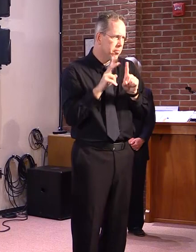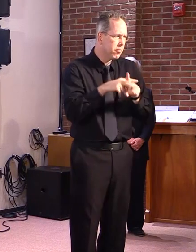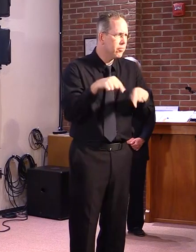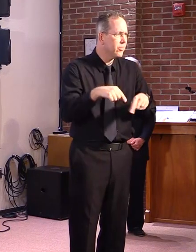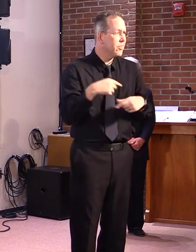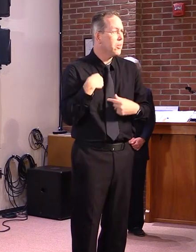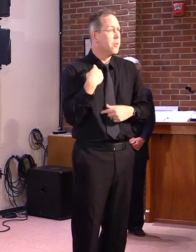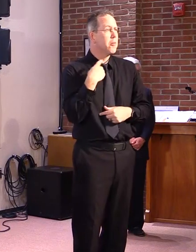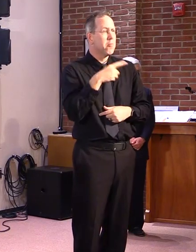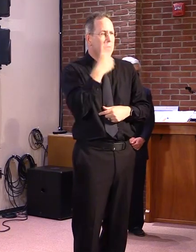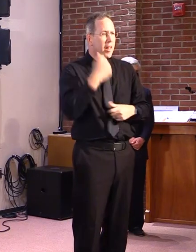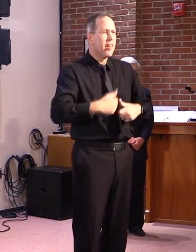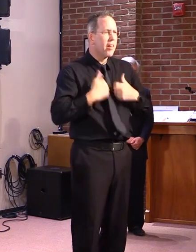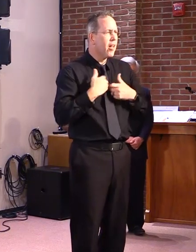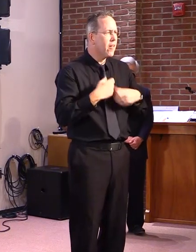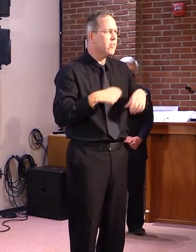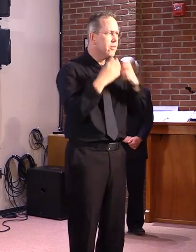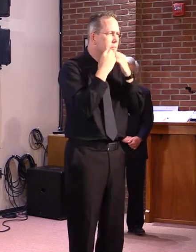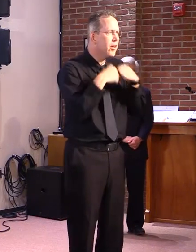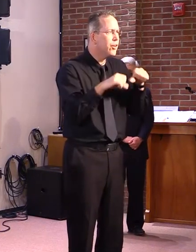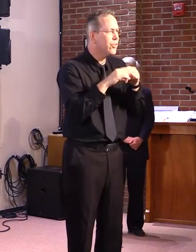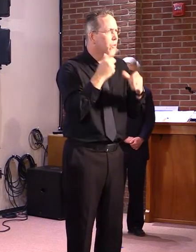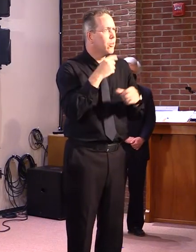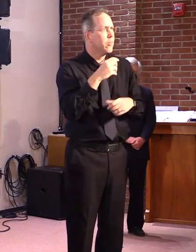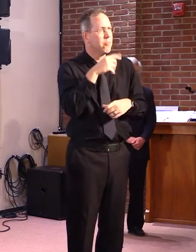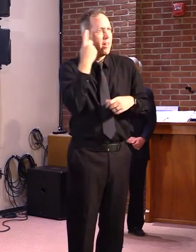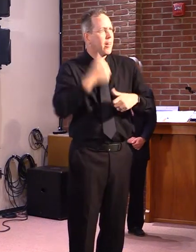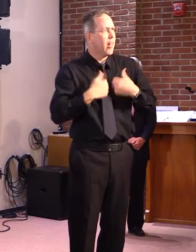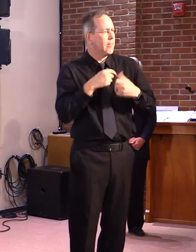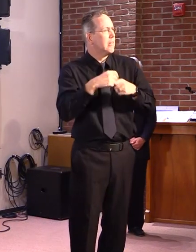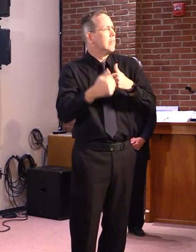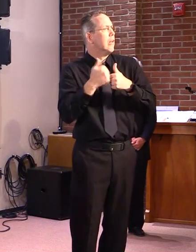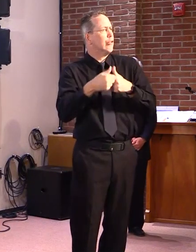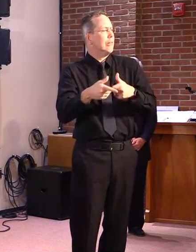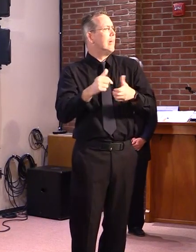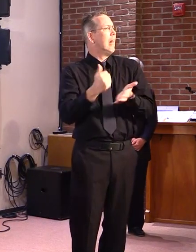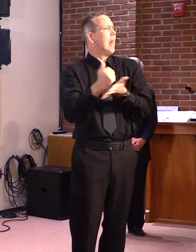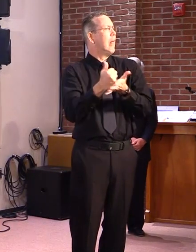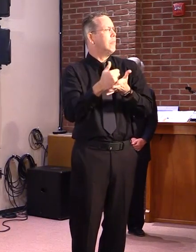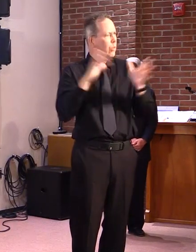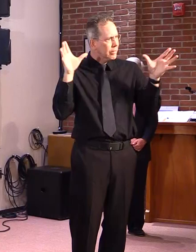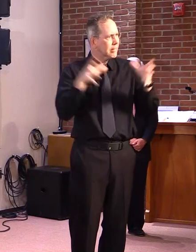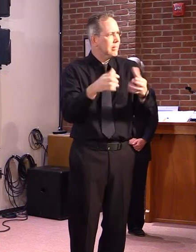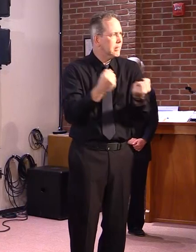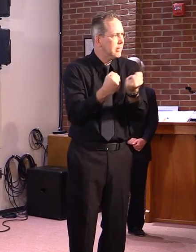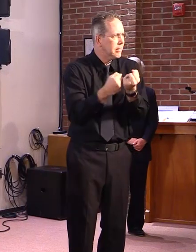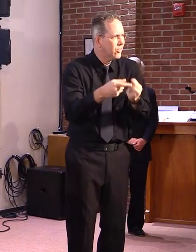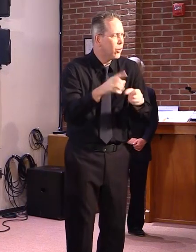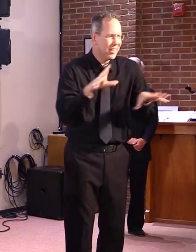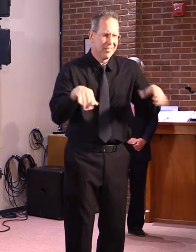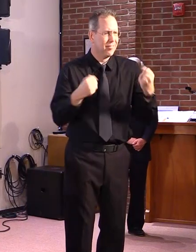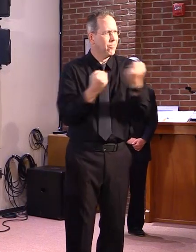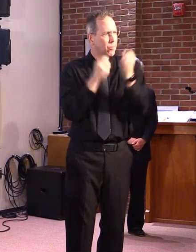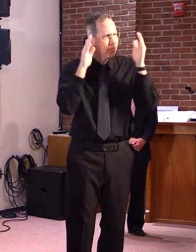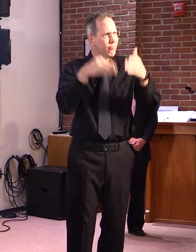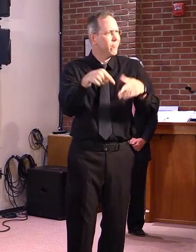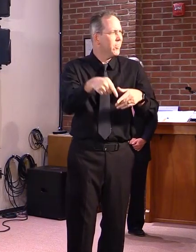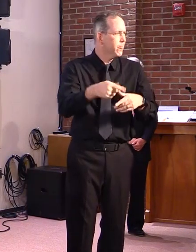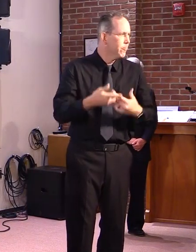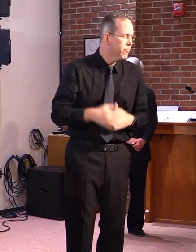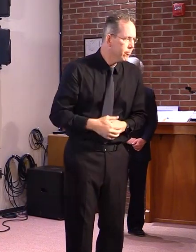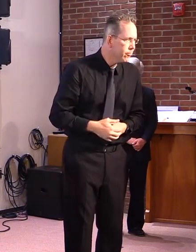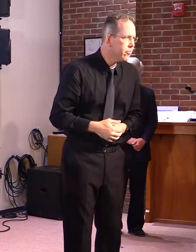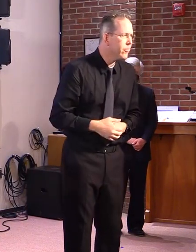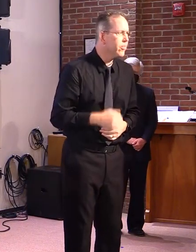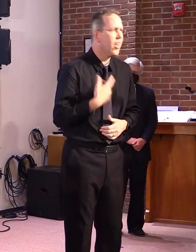long, and we need to address it now in this moment and take this opportunity to do so. Take action.